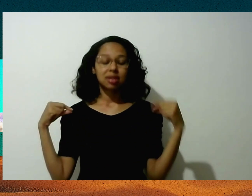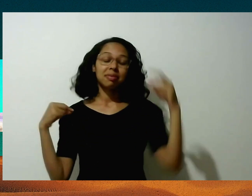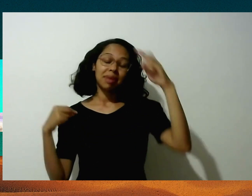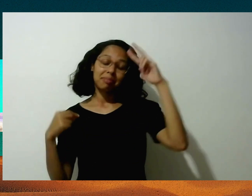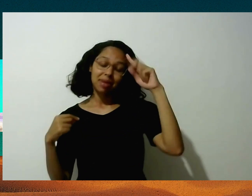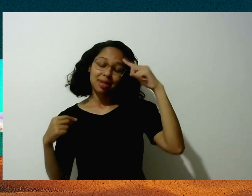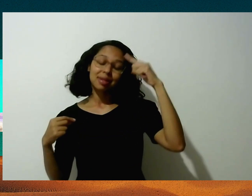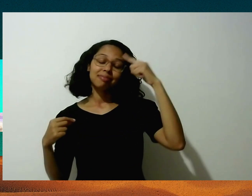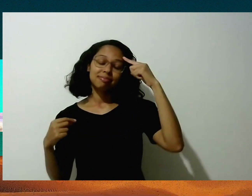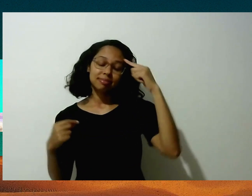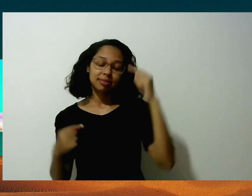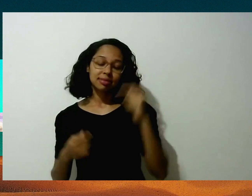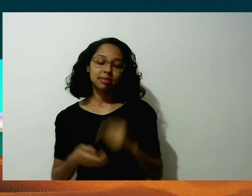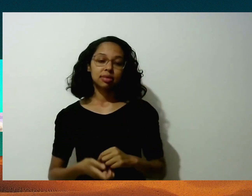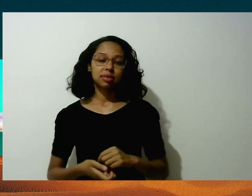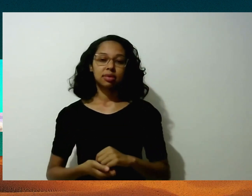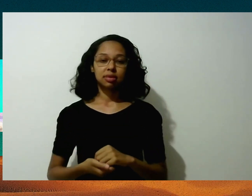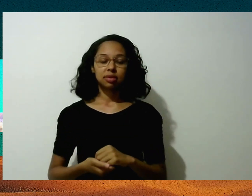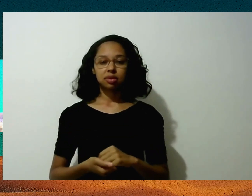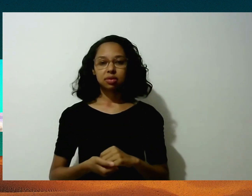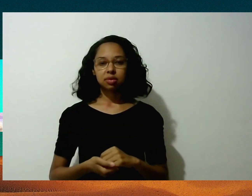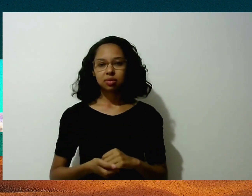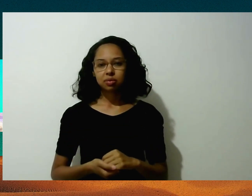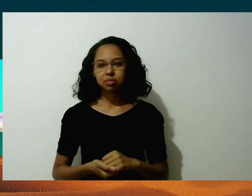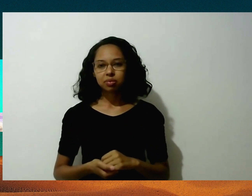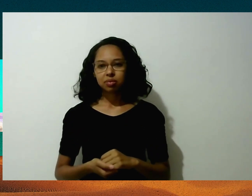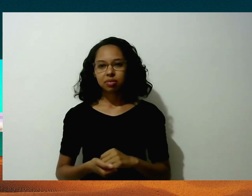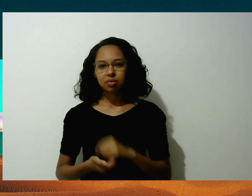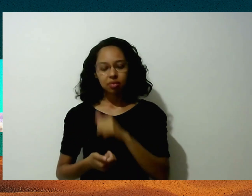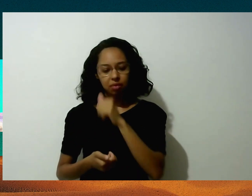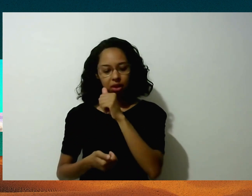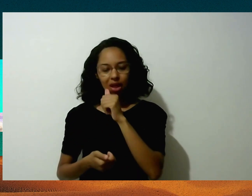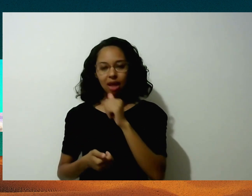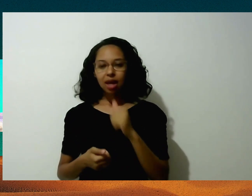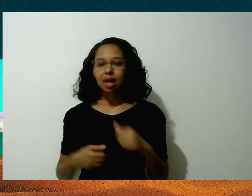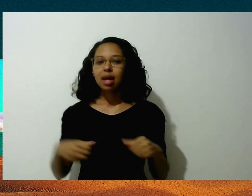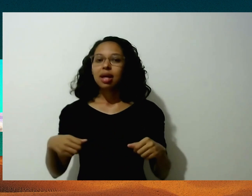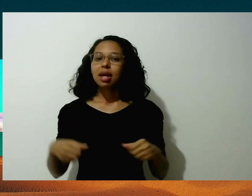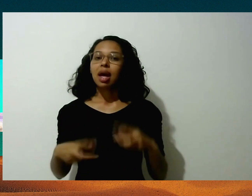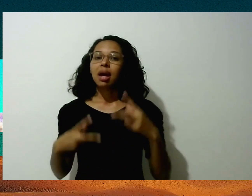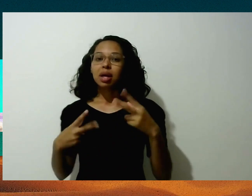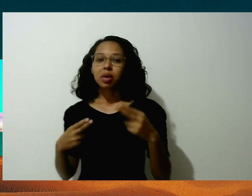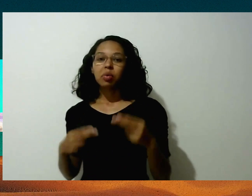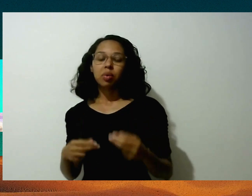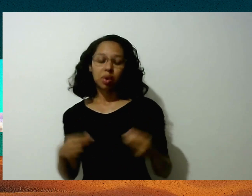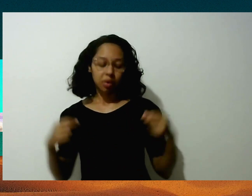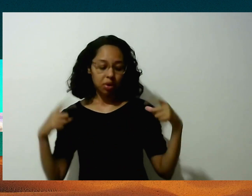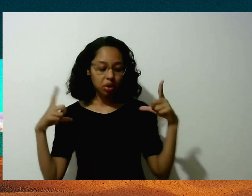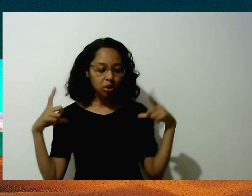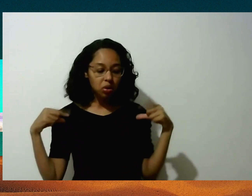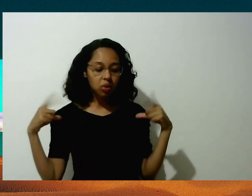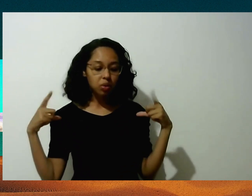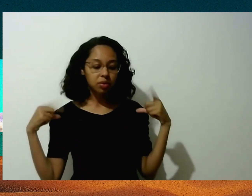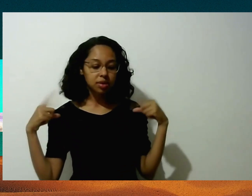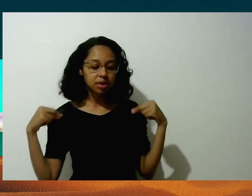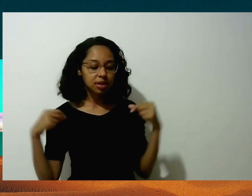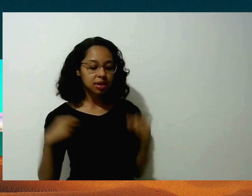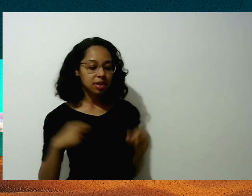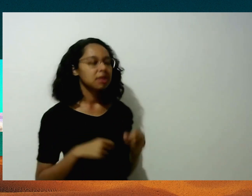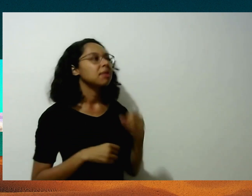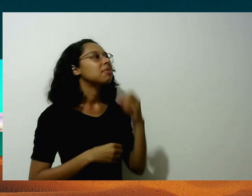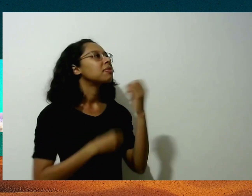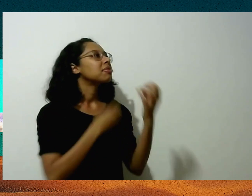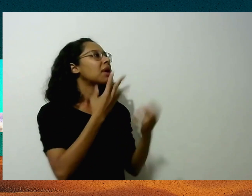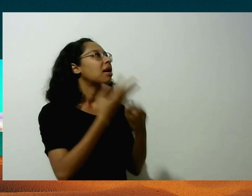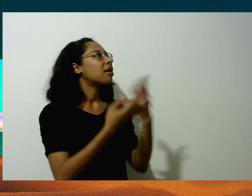are the thoughts of Lucifer, dear Como saints. se Lúcifer dissesse para Deus: Deus, tu és o Criador, não entende a criatura. It